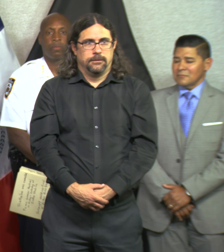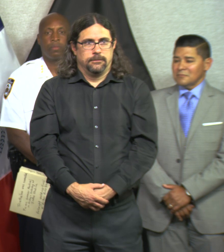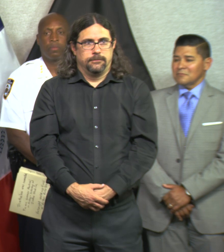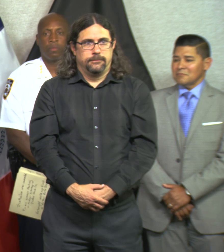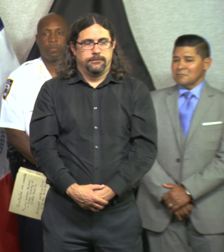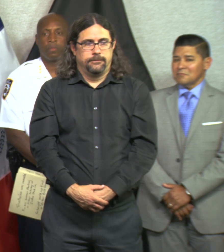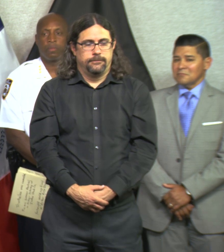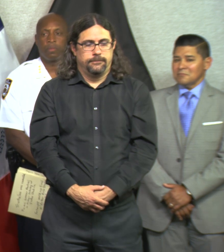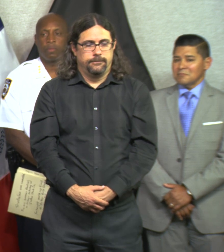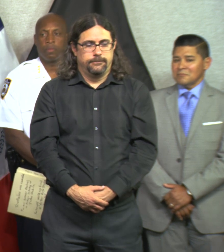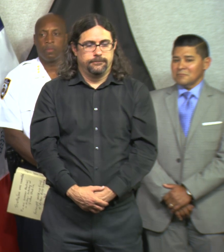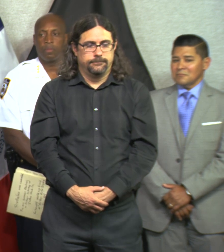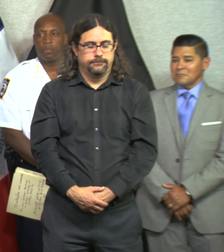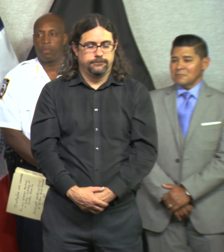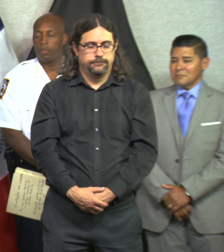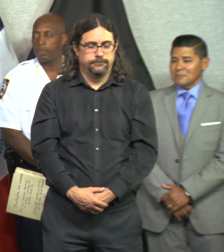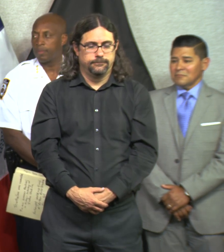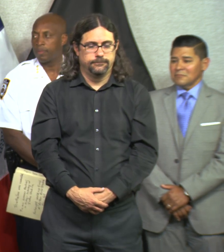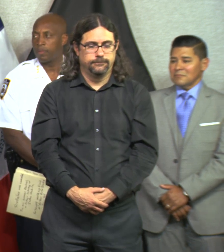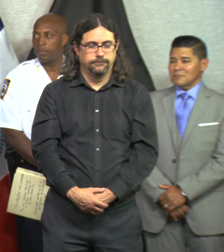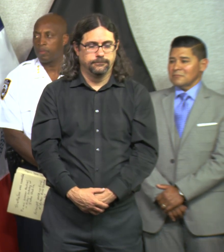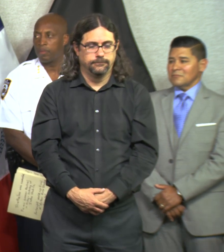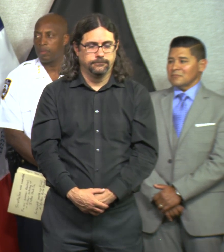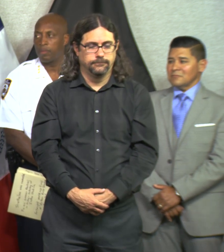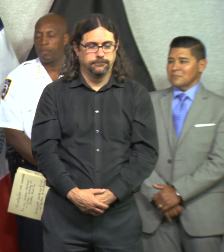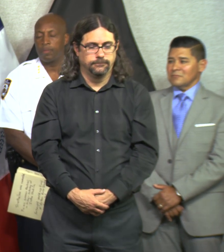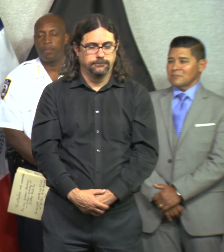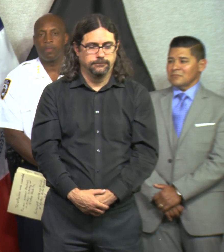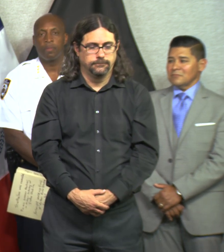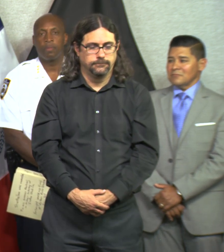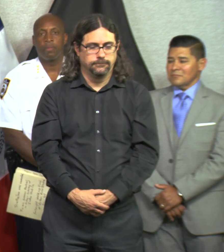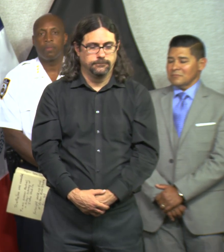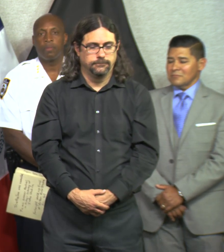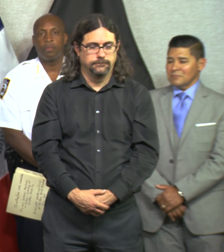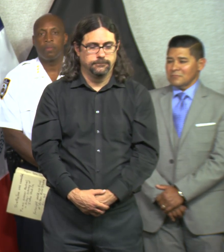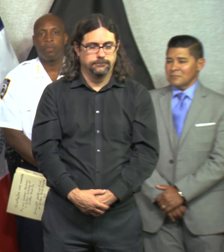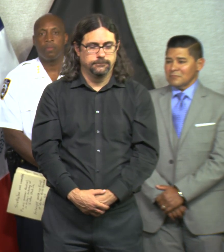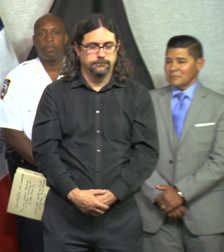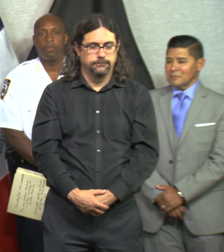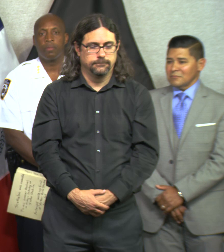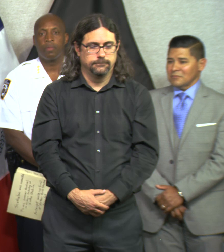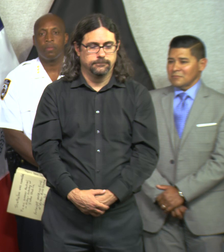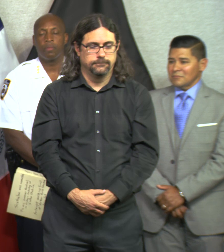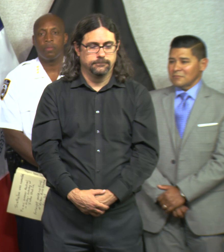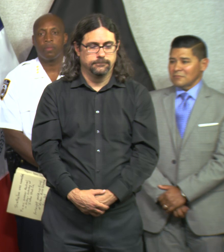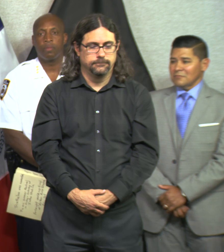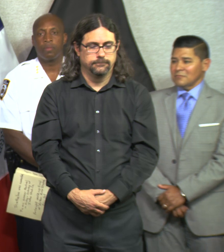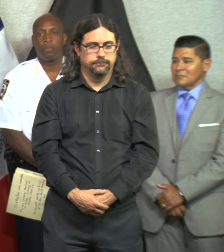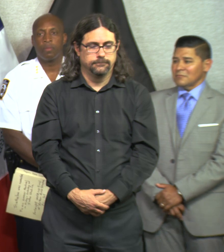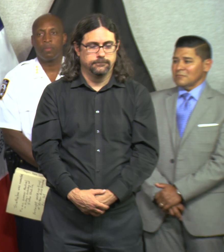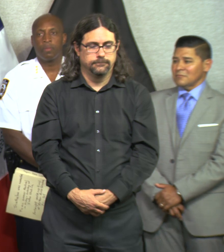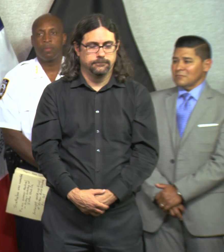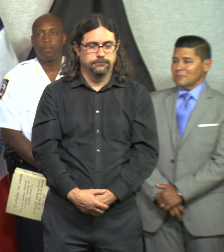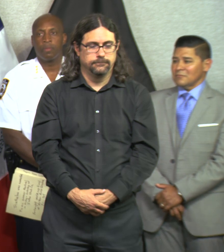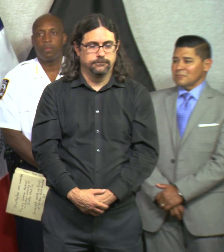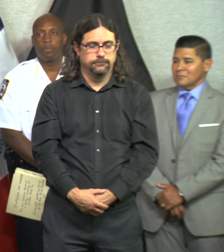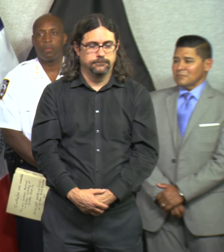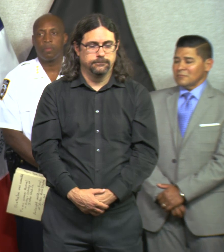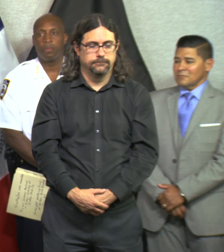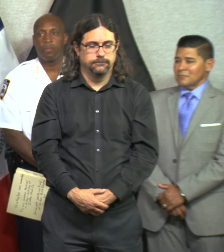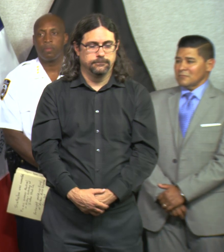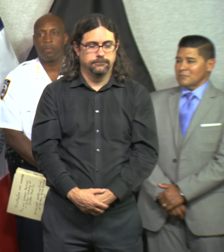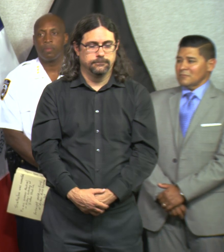una persona no tiene aire acondicionado, puede llamar al 311 a ver dónde está el centro